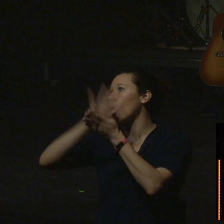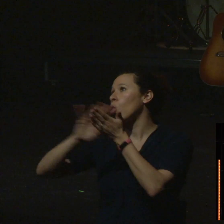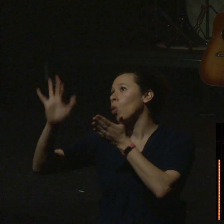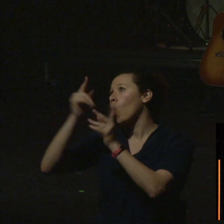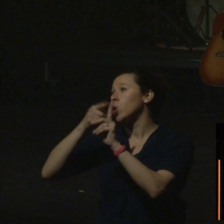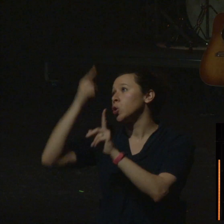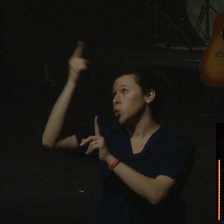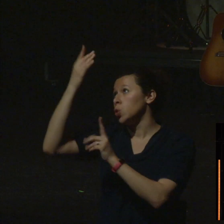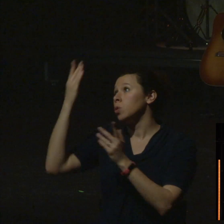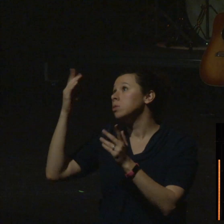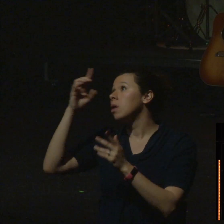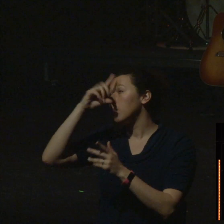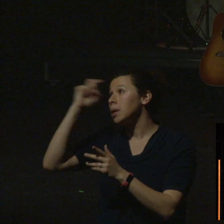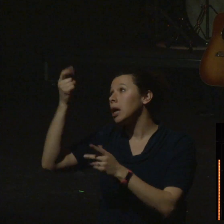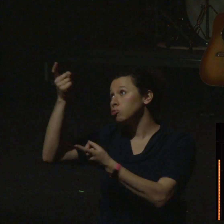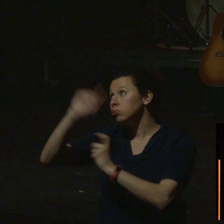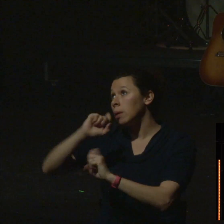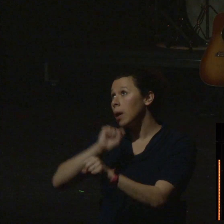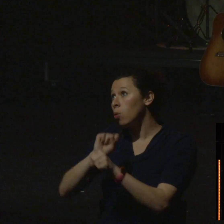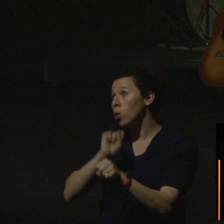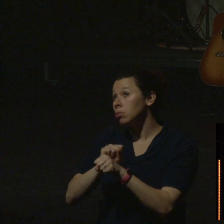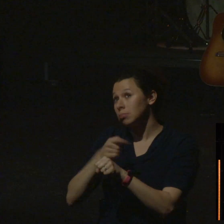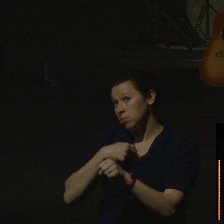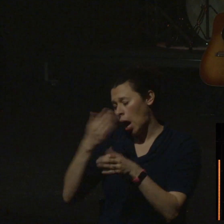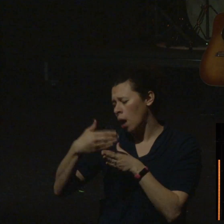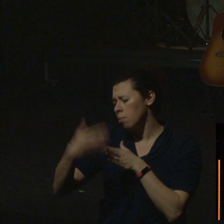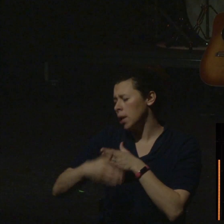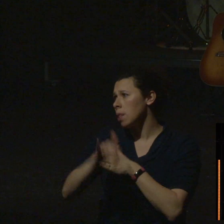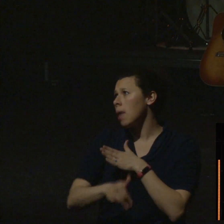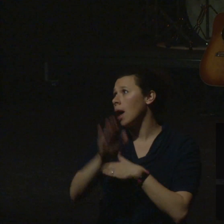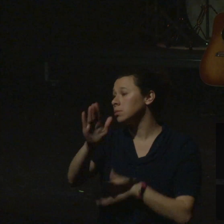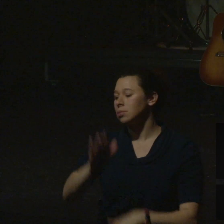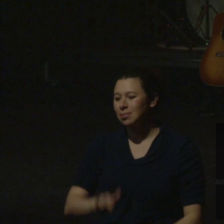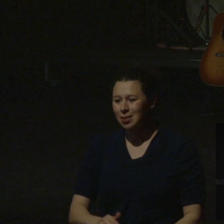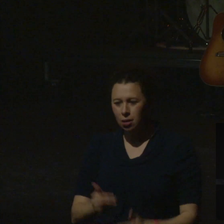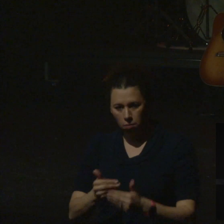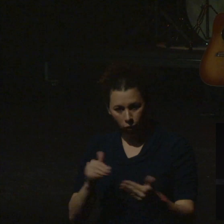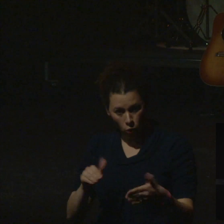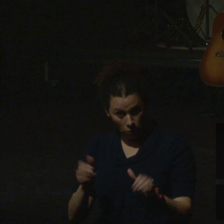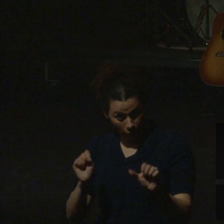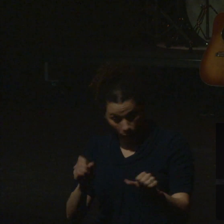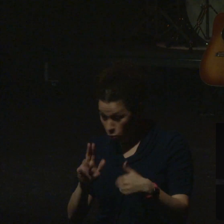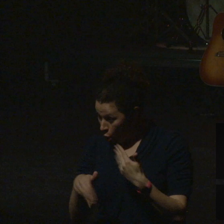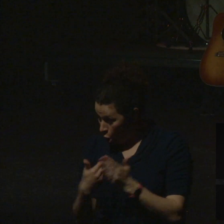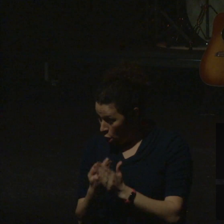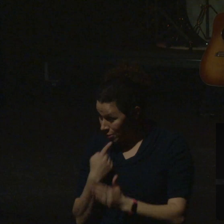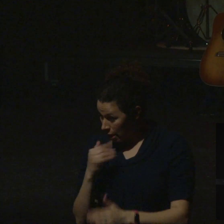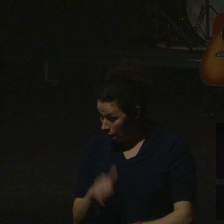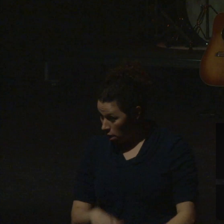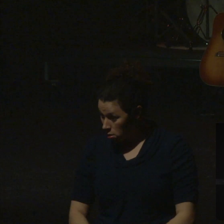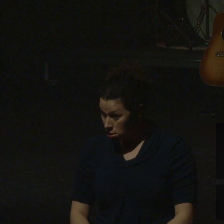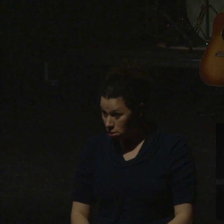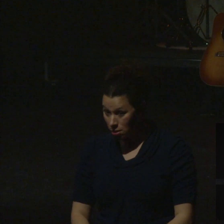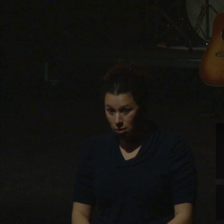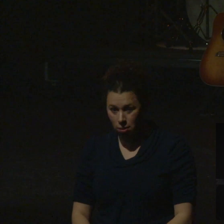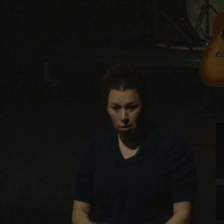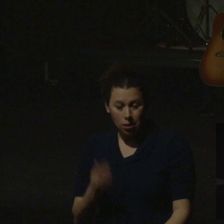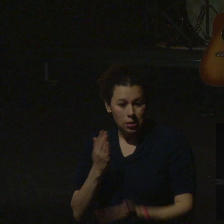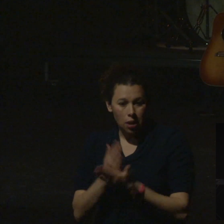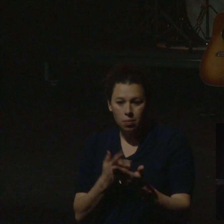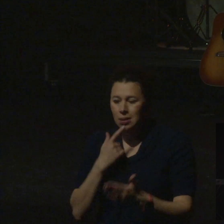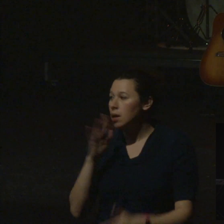by completing the work that you gave me to do. You could be sitting there right now wrestling, man, Lenny, I'm just a stay-at-home